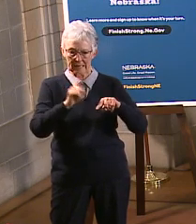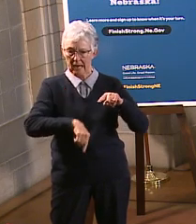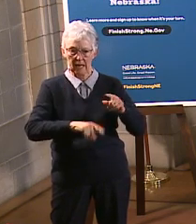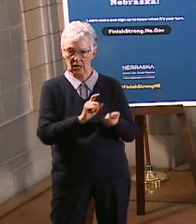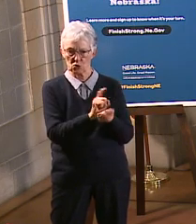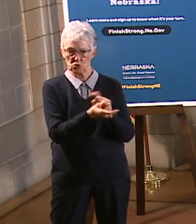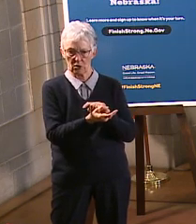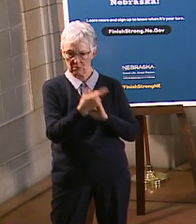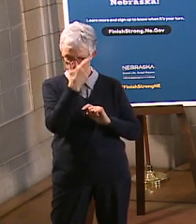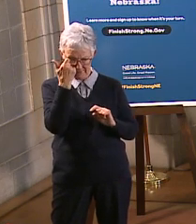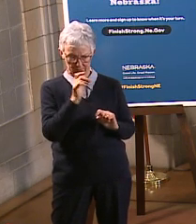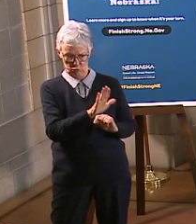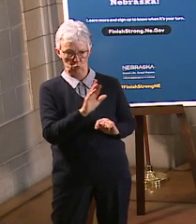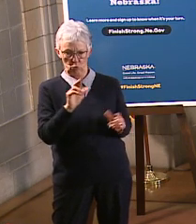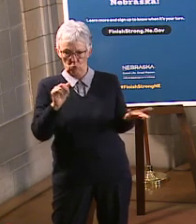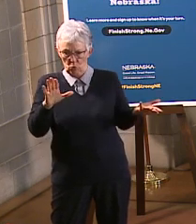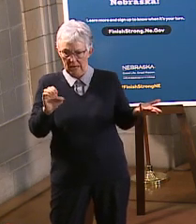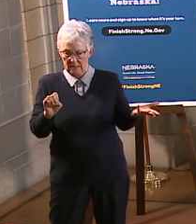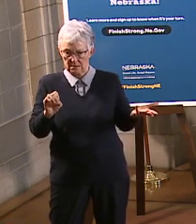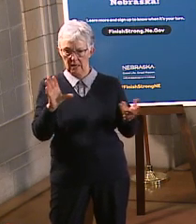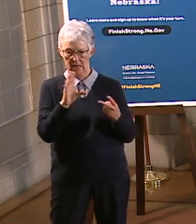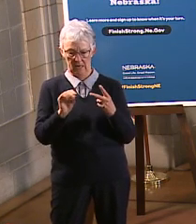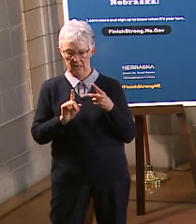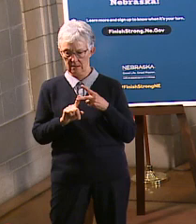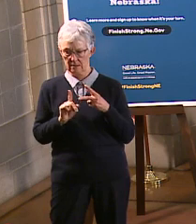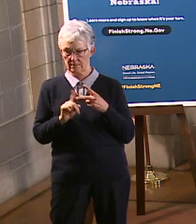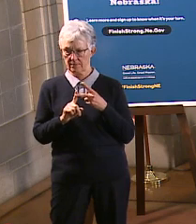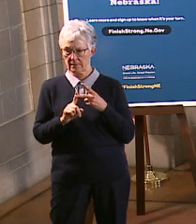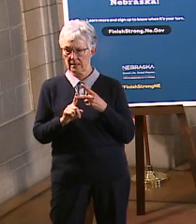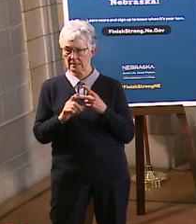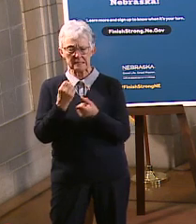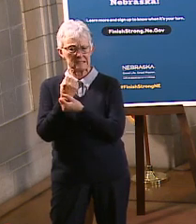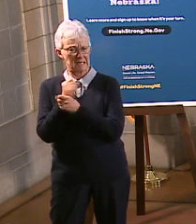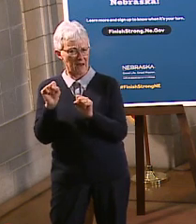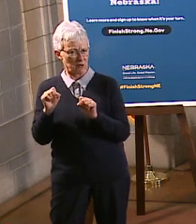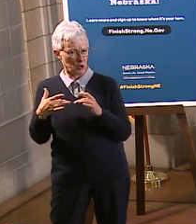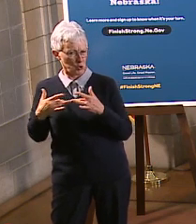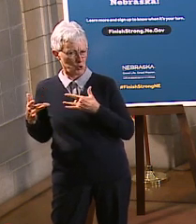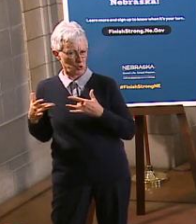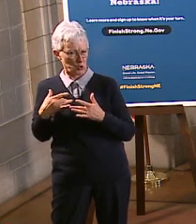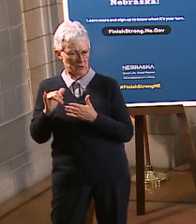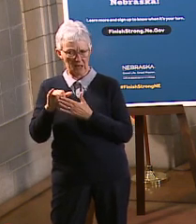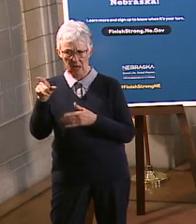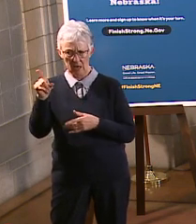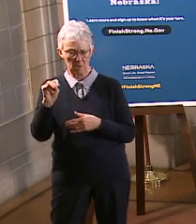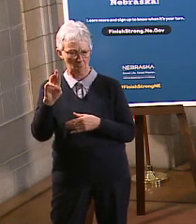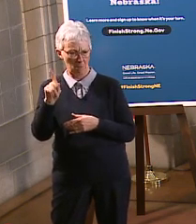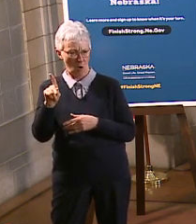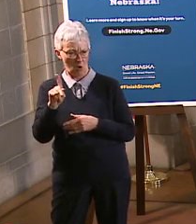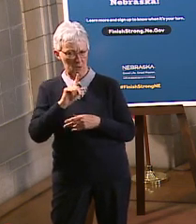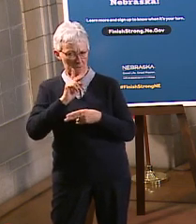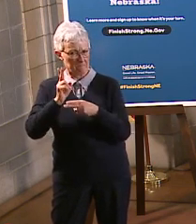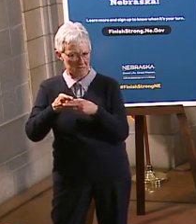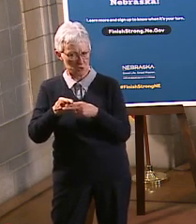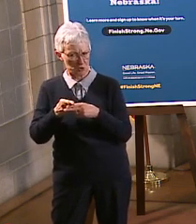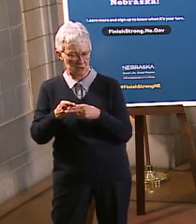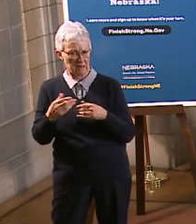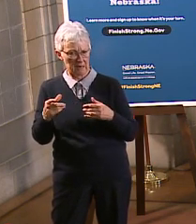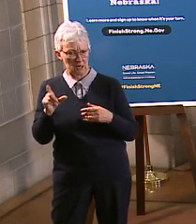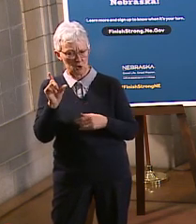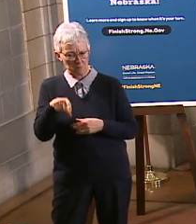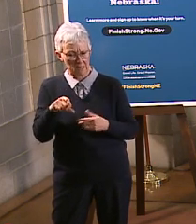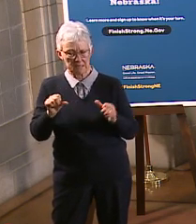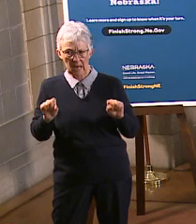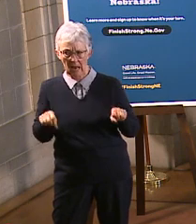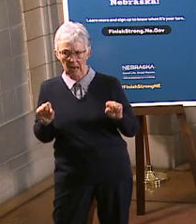due to your race. And also the safety concerns that Mark mentioned as well. There were safety concerns that you have to be able